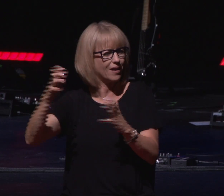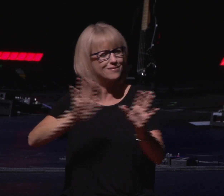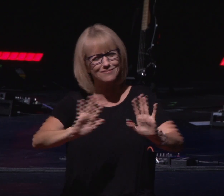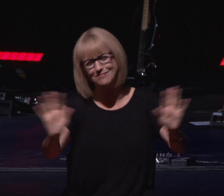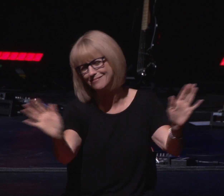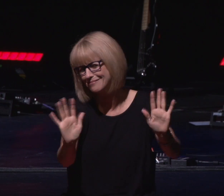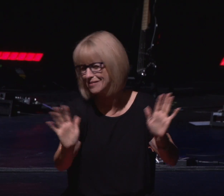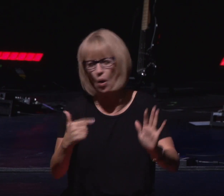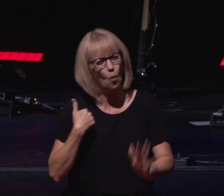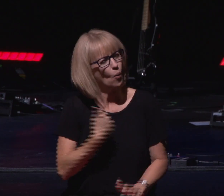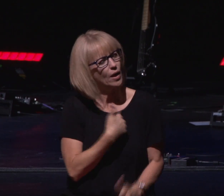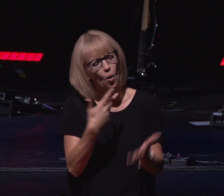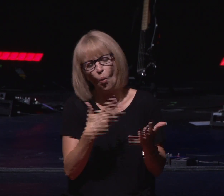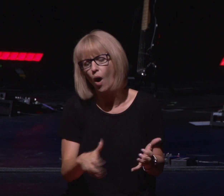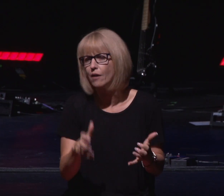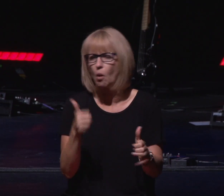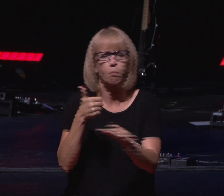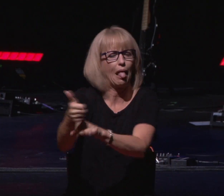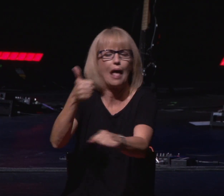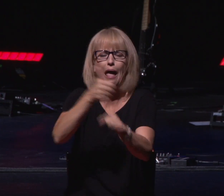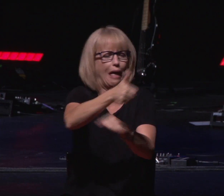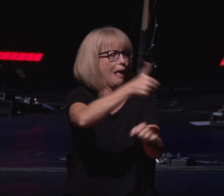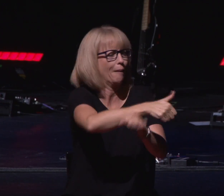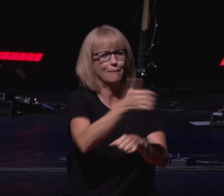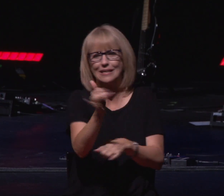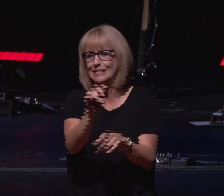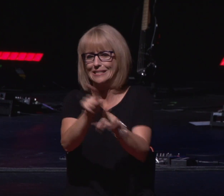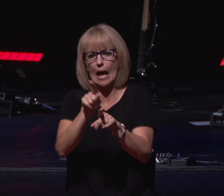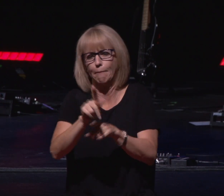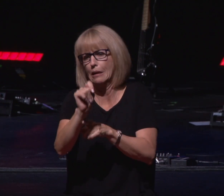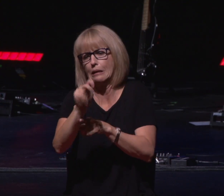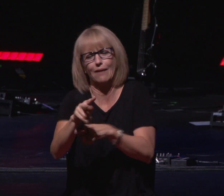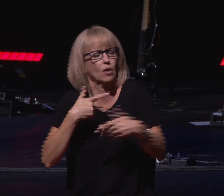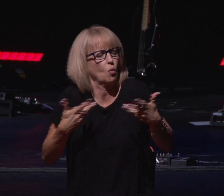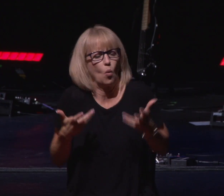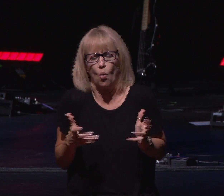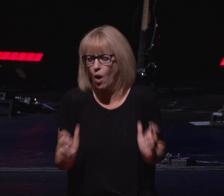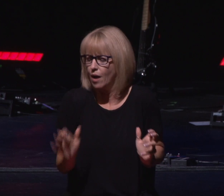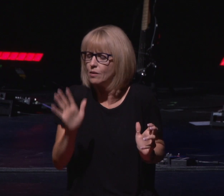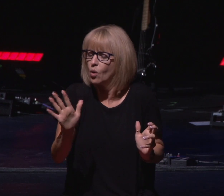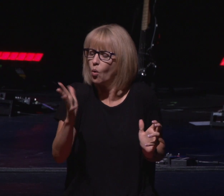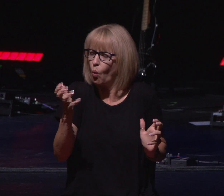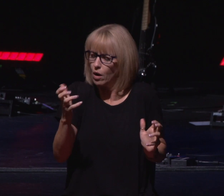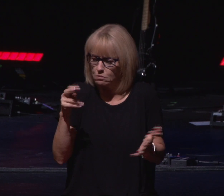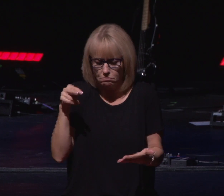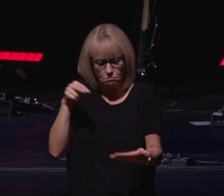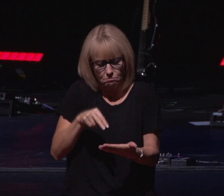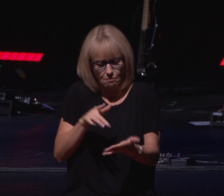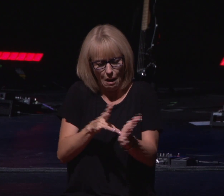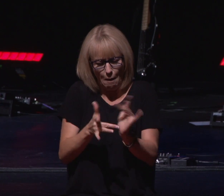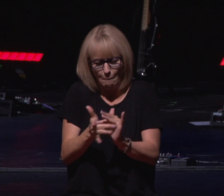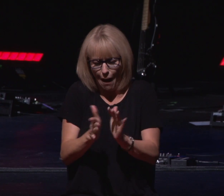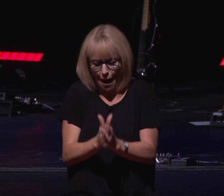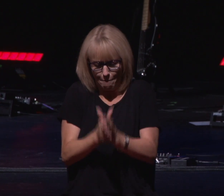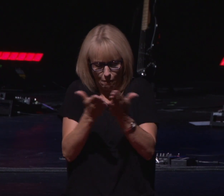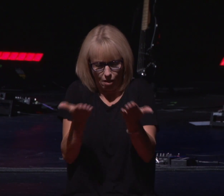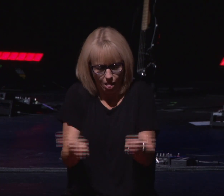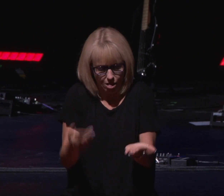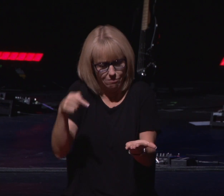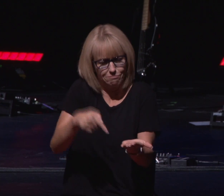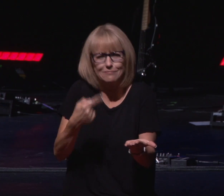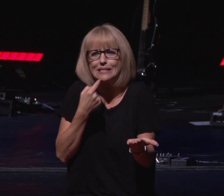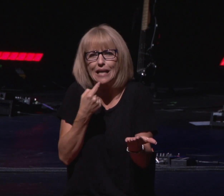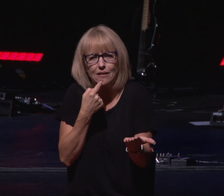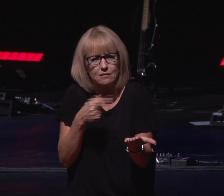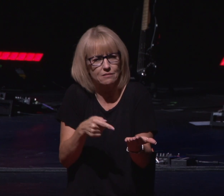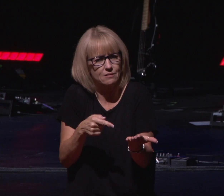TV that people are blaming each other back and forth. We want to take a look at it as a biblical issue and purely as a heart